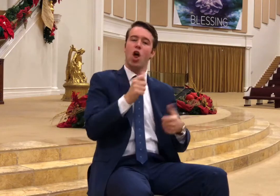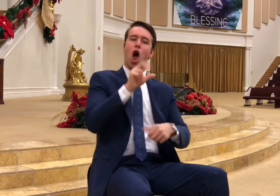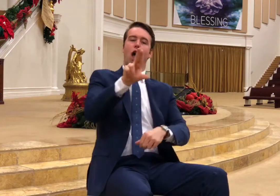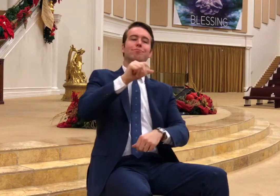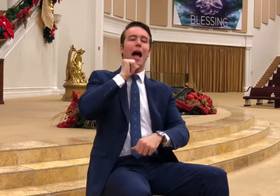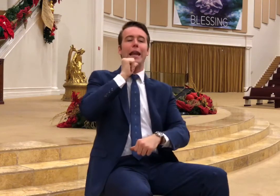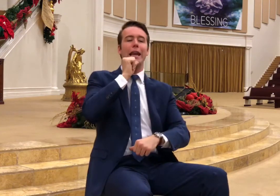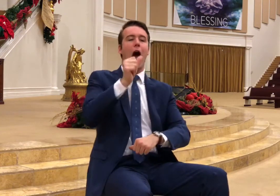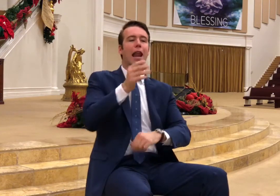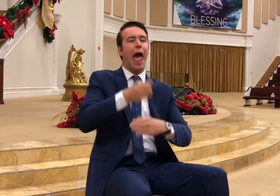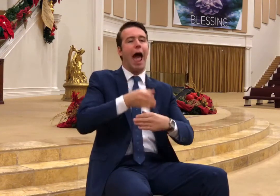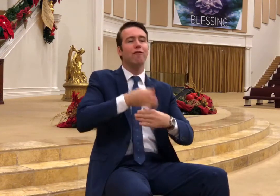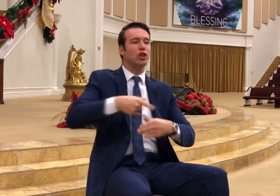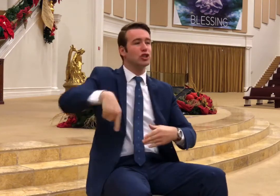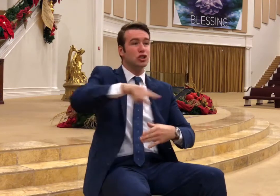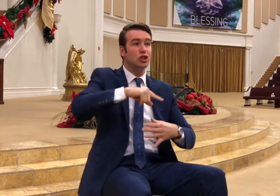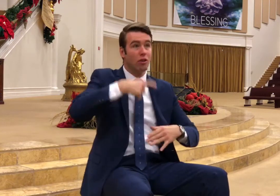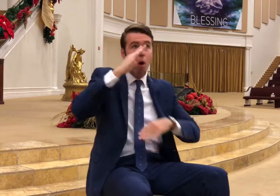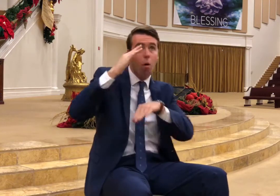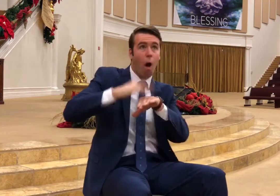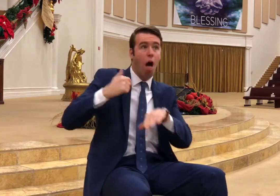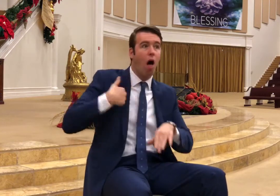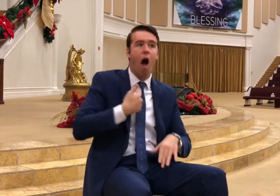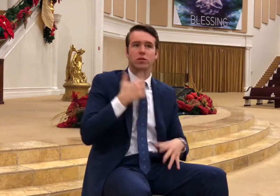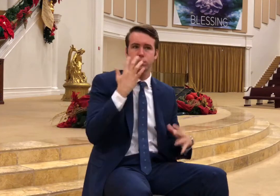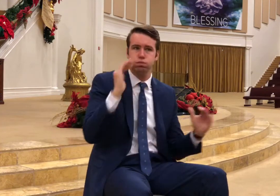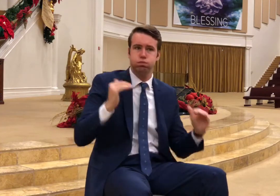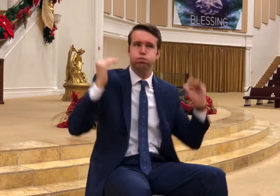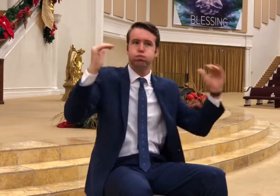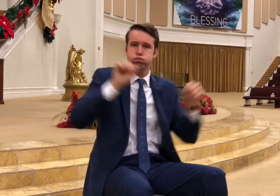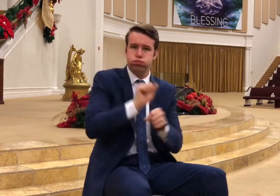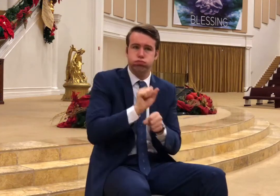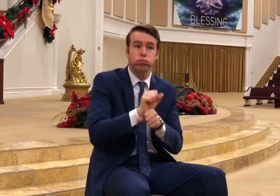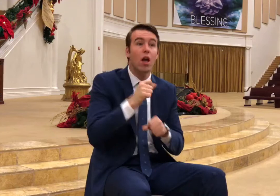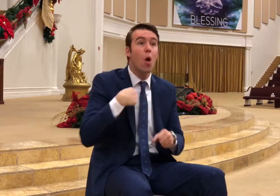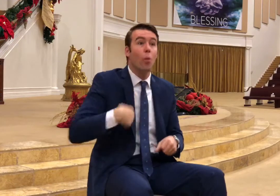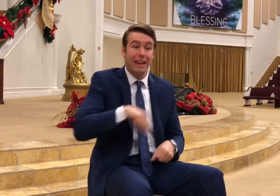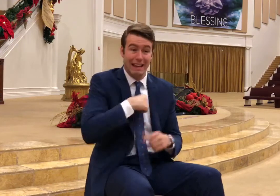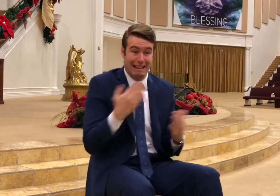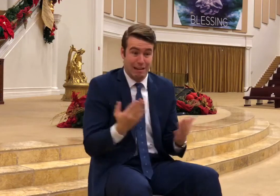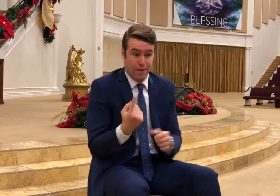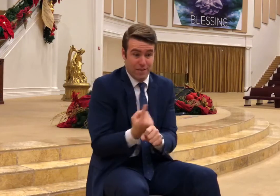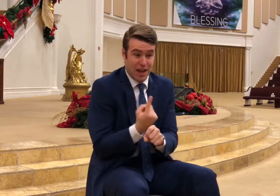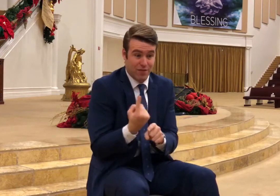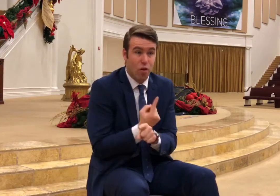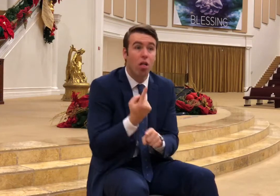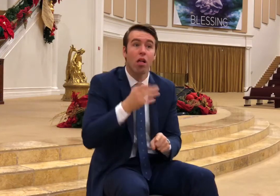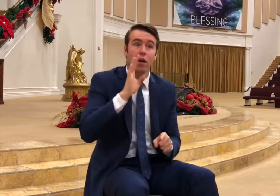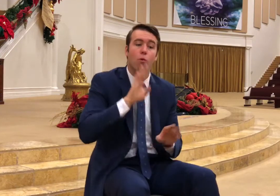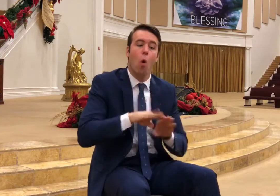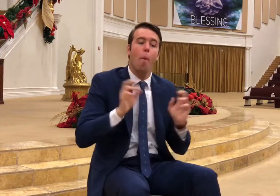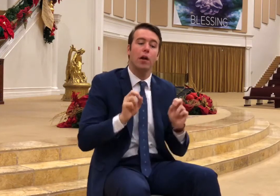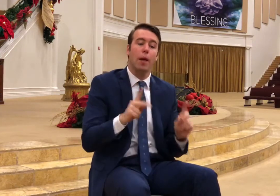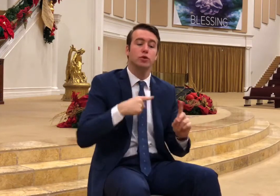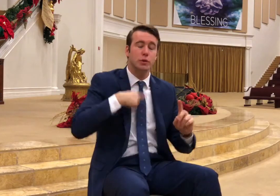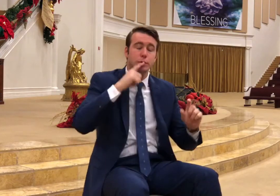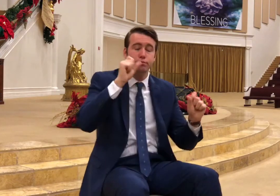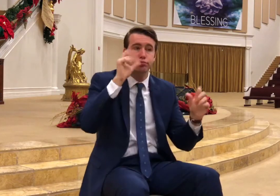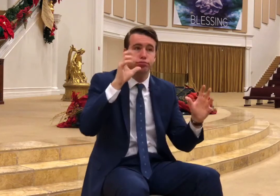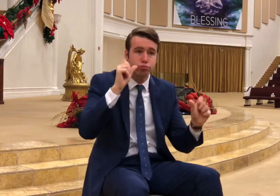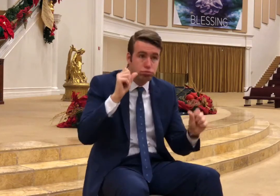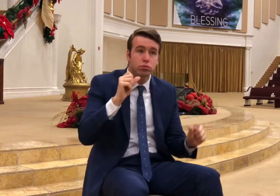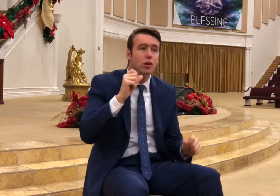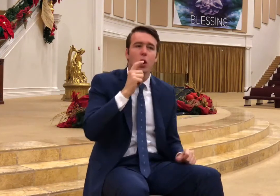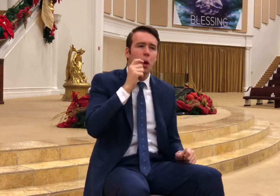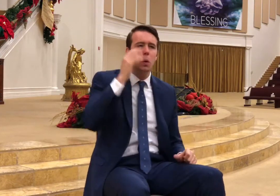non-average call upon our life. And as we're faithful here locally, God is opening up doors that are going to blow our mind. Who